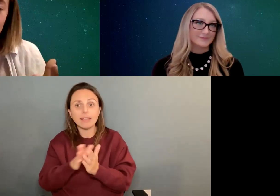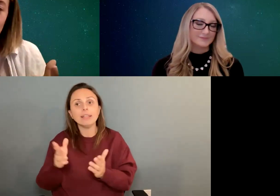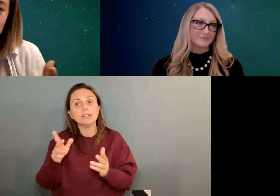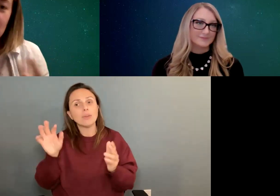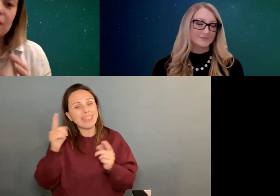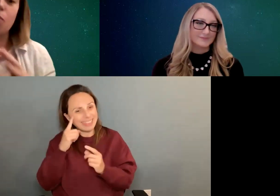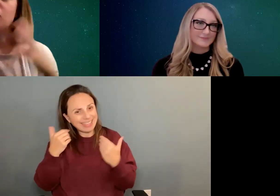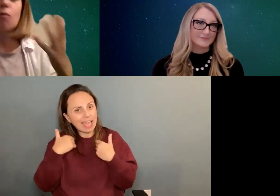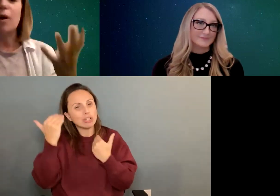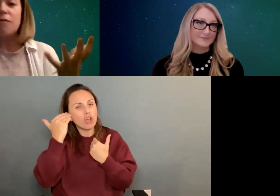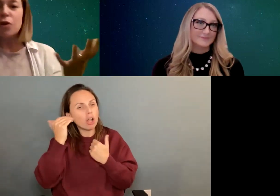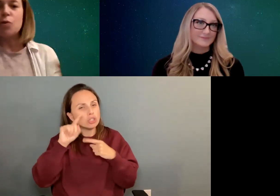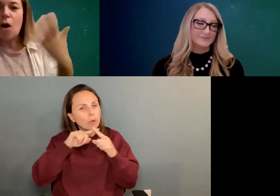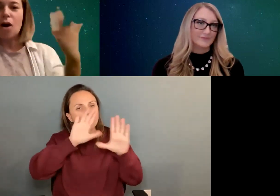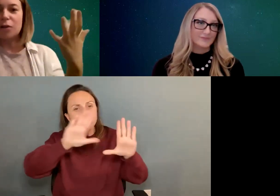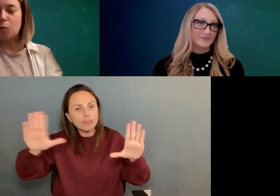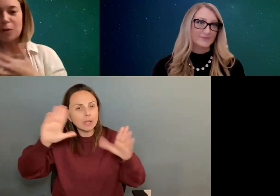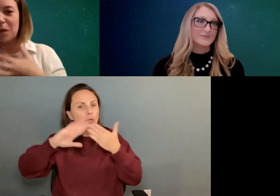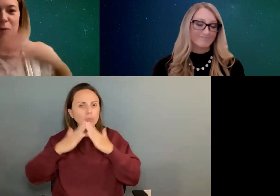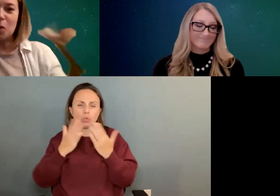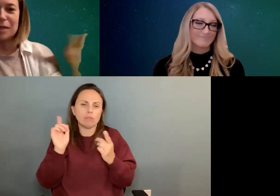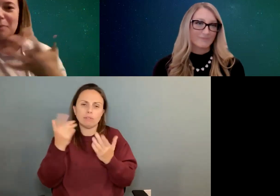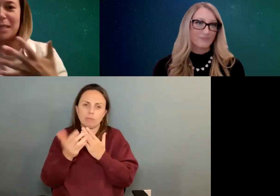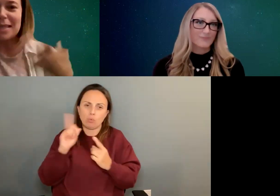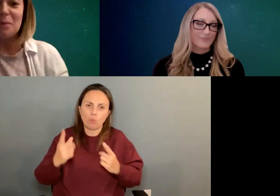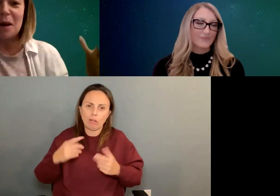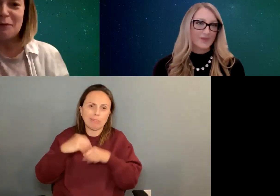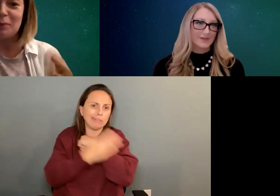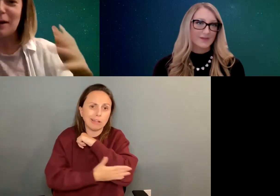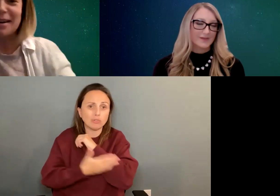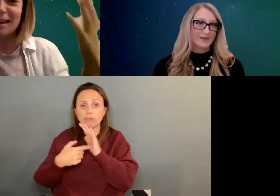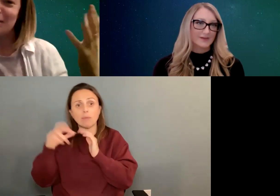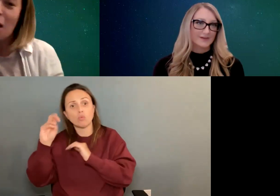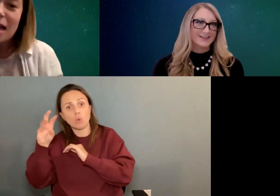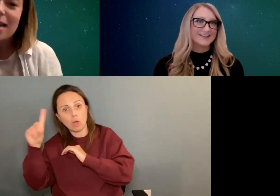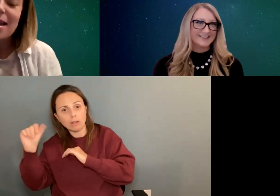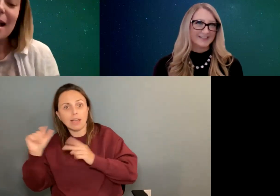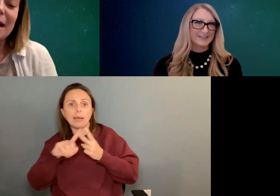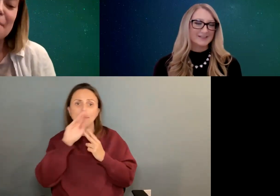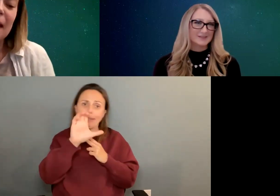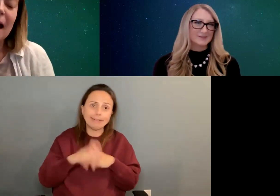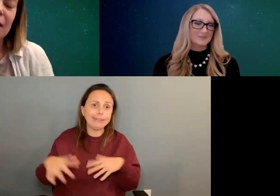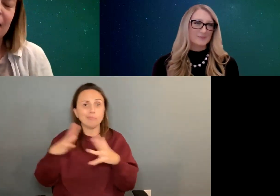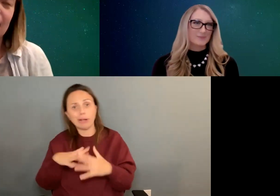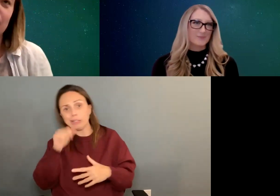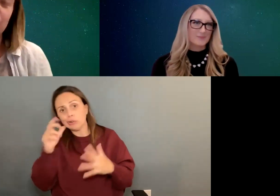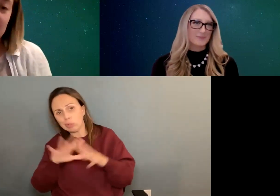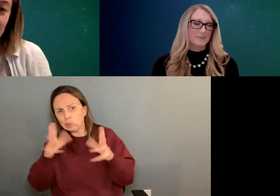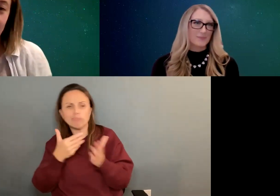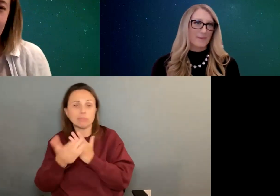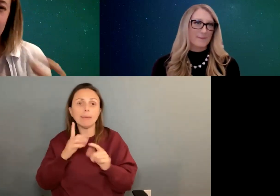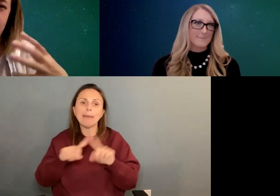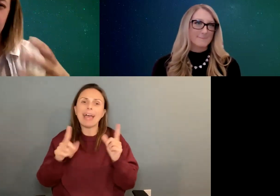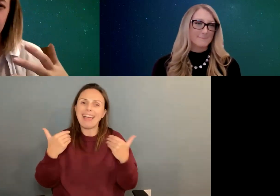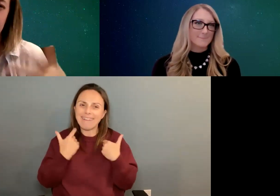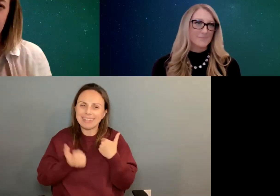knowledge of those communities, wherever you are in the world, be it Rwanda, BC, whatever, perinatal or not, having an